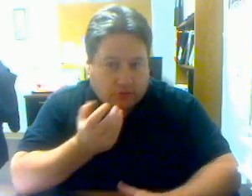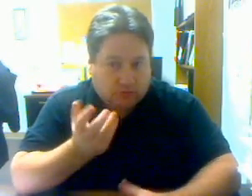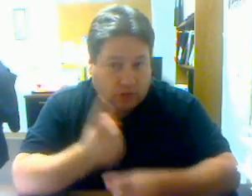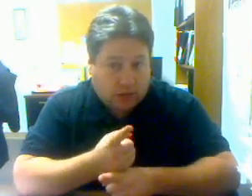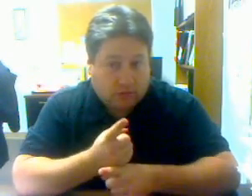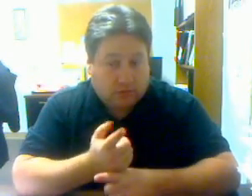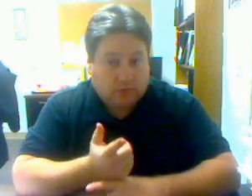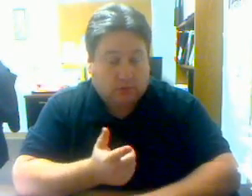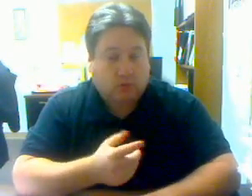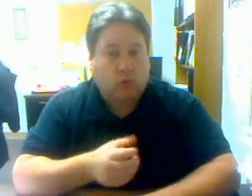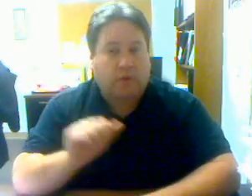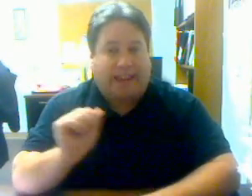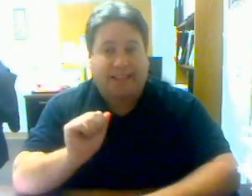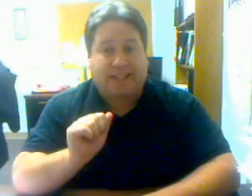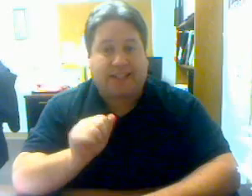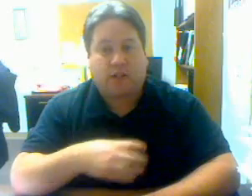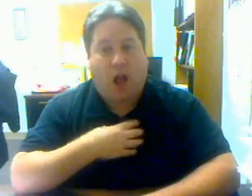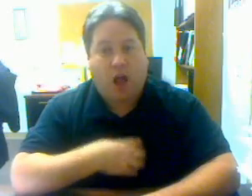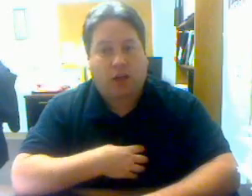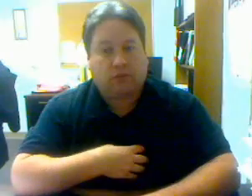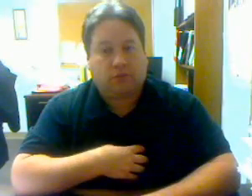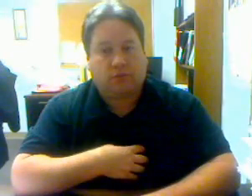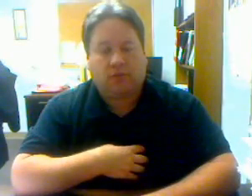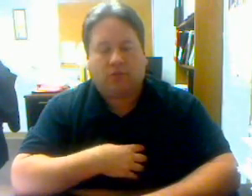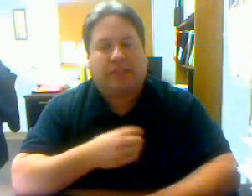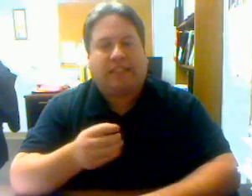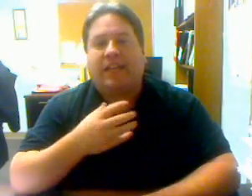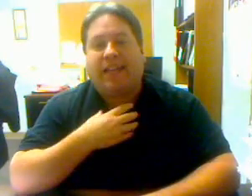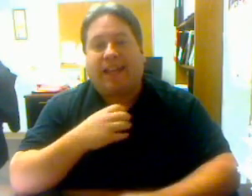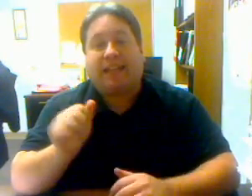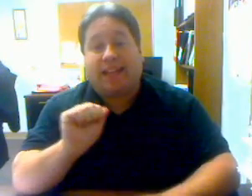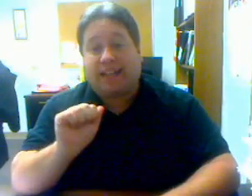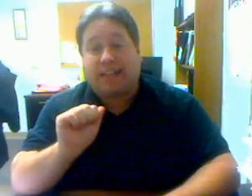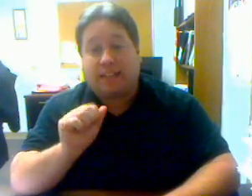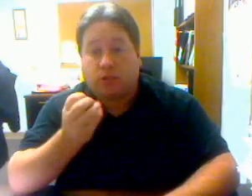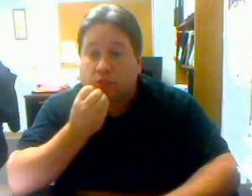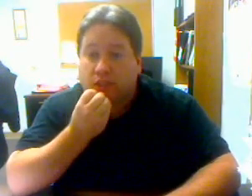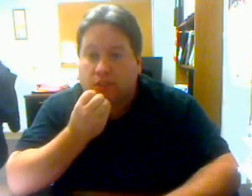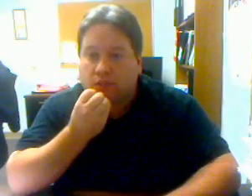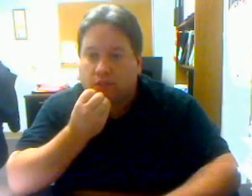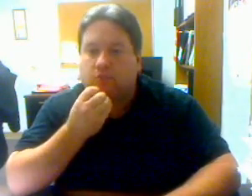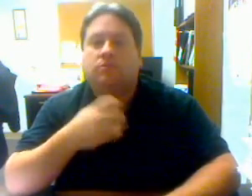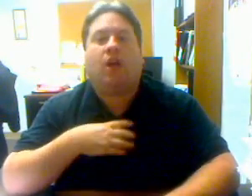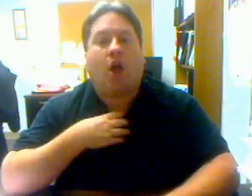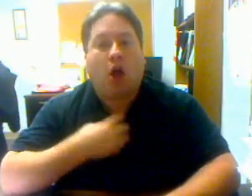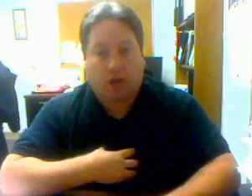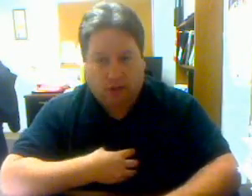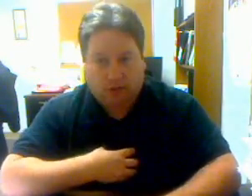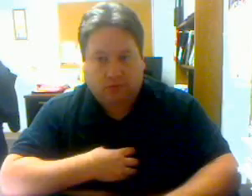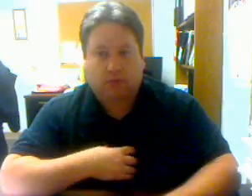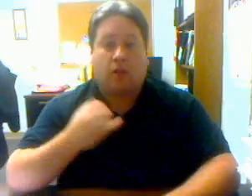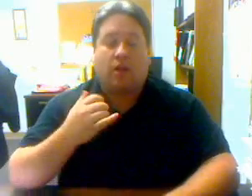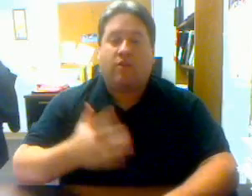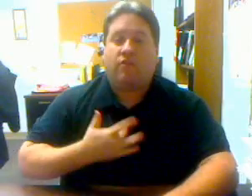The antecedent to that aggressive act and hitting was feeling threatened. But we can identify that. A lot of times we can